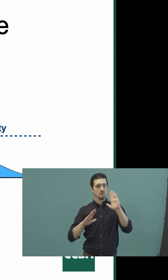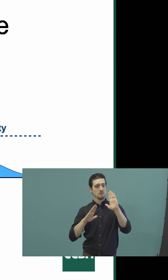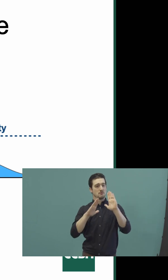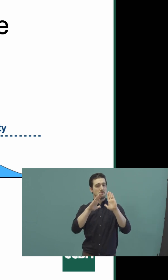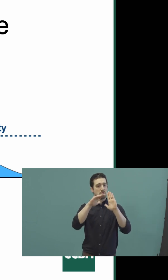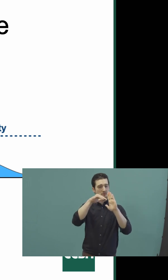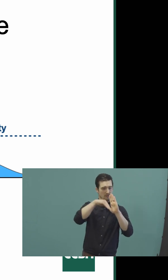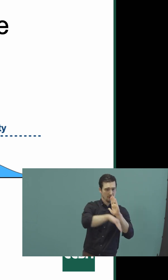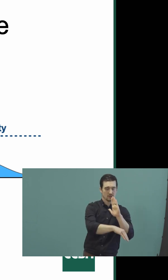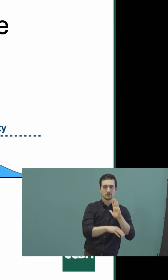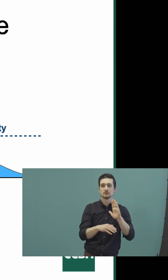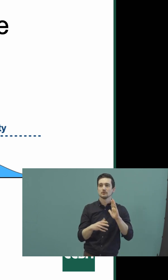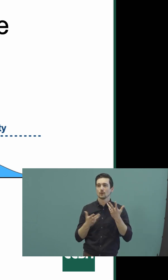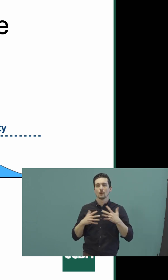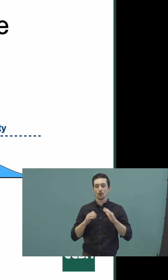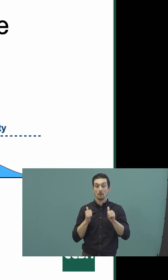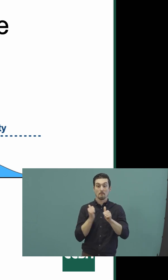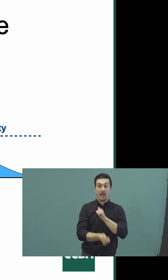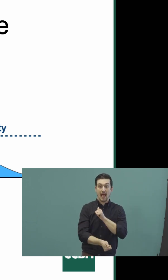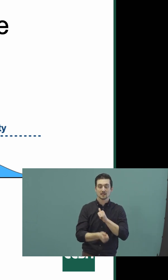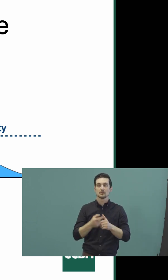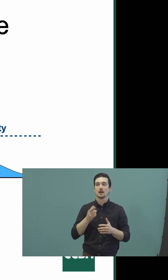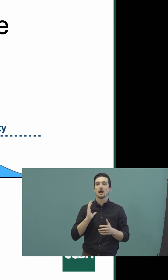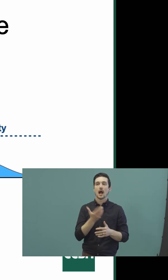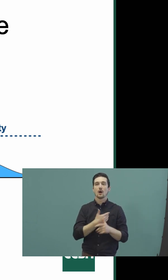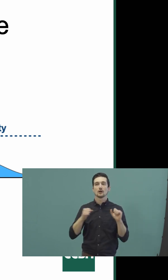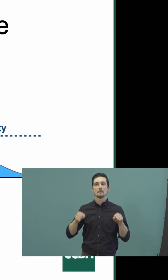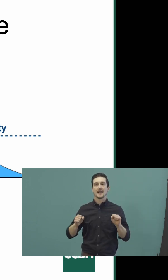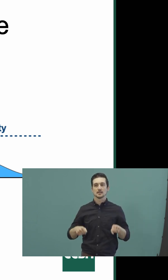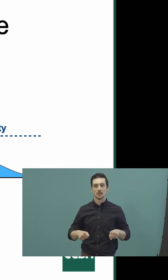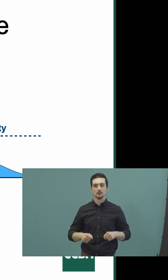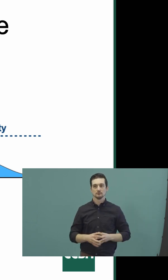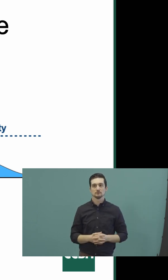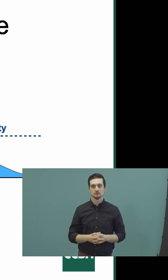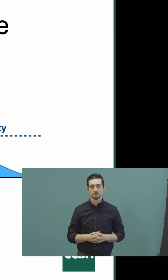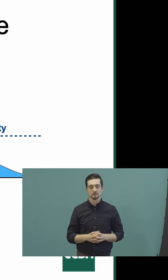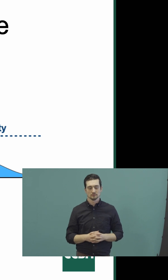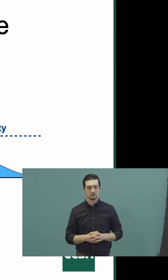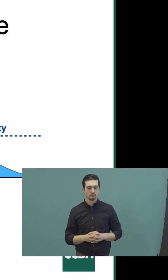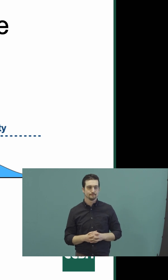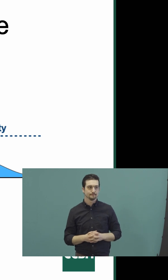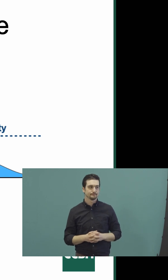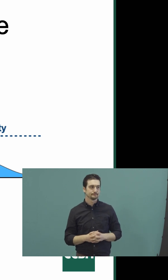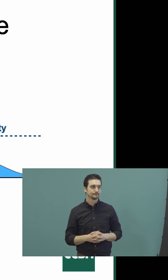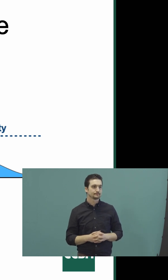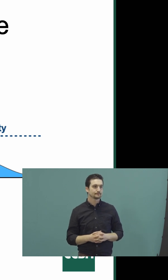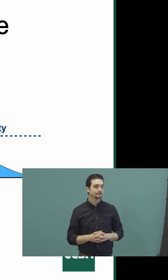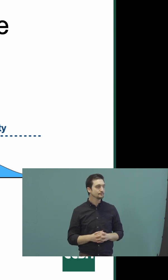our community.